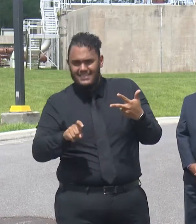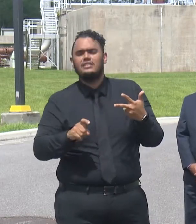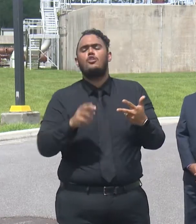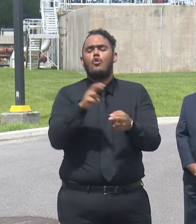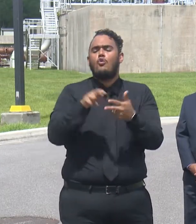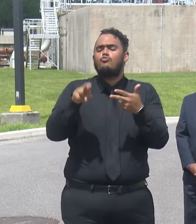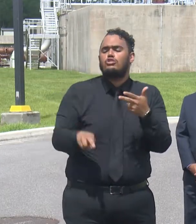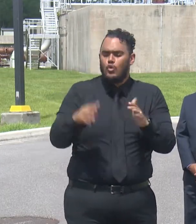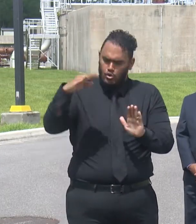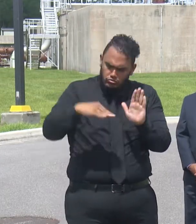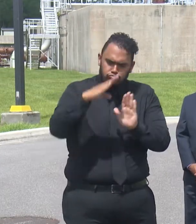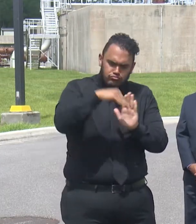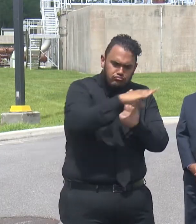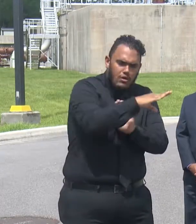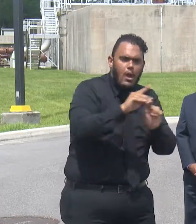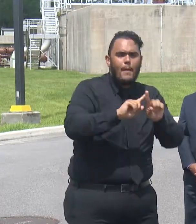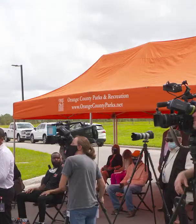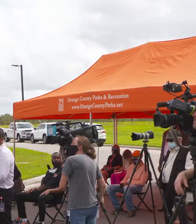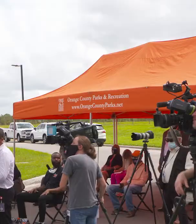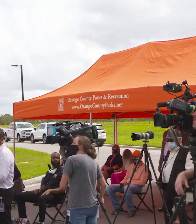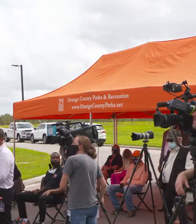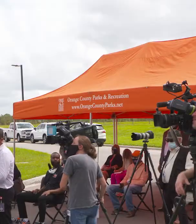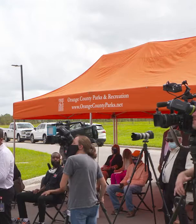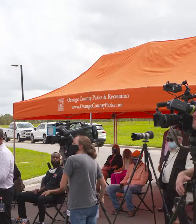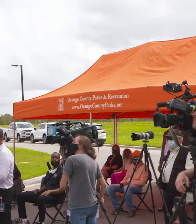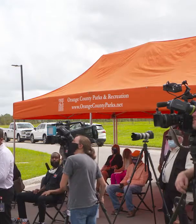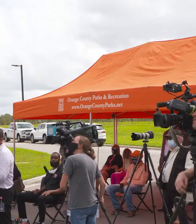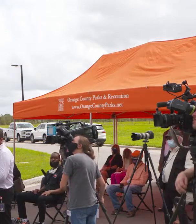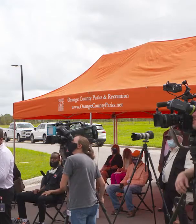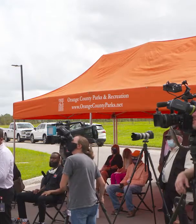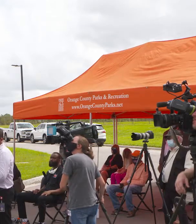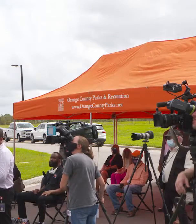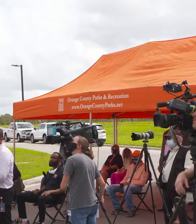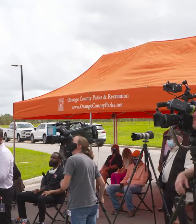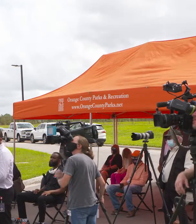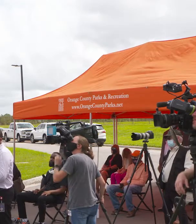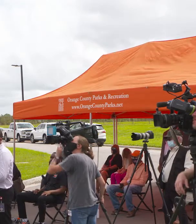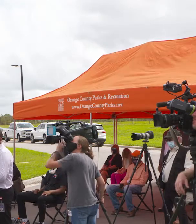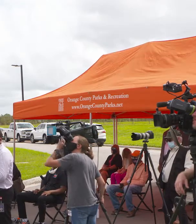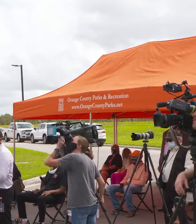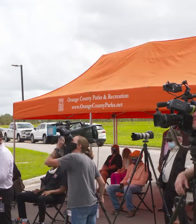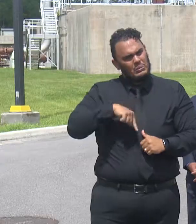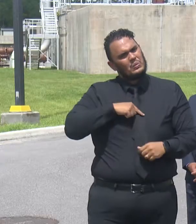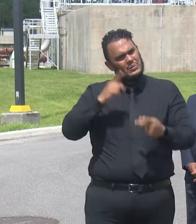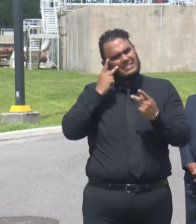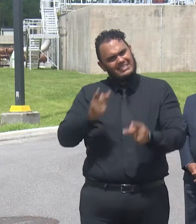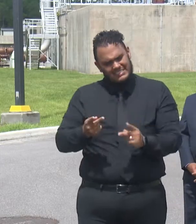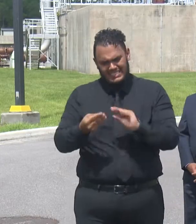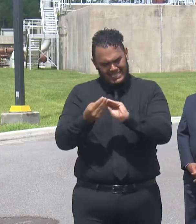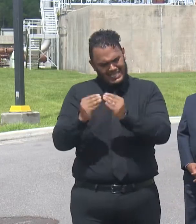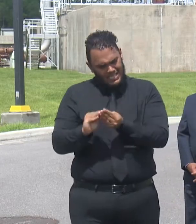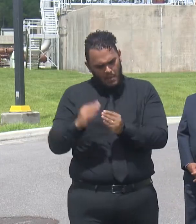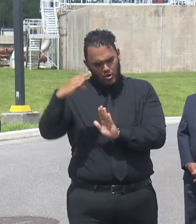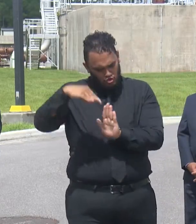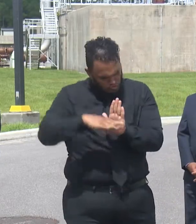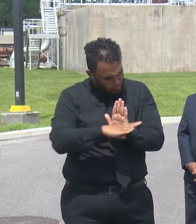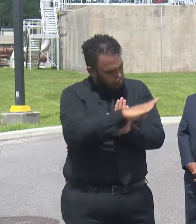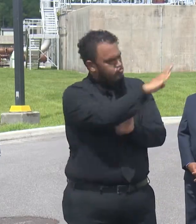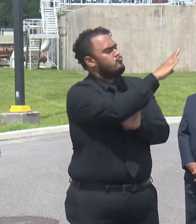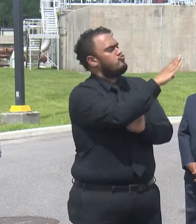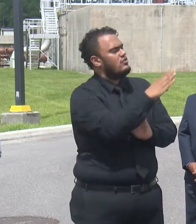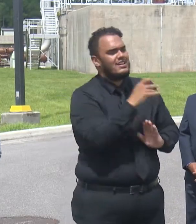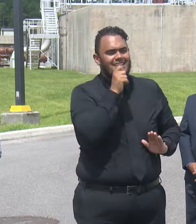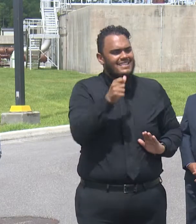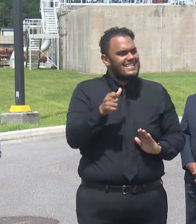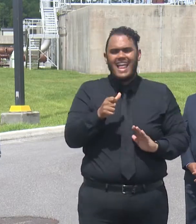seeing and that we measure show an overall increasing trend in our service areas. And that's what we look for, not one